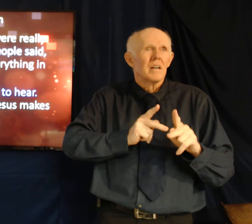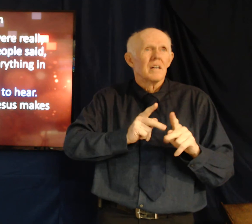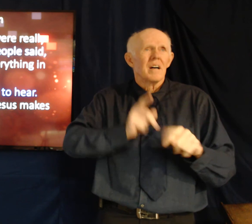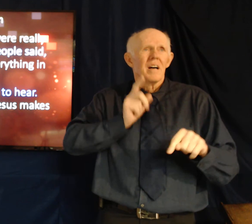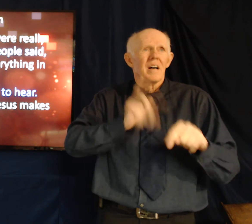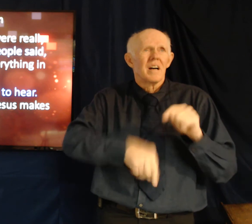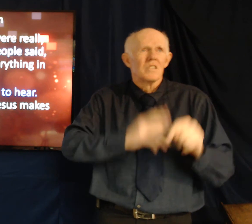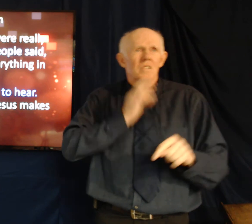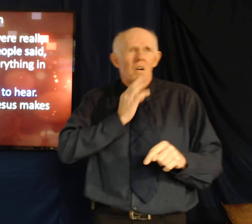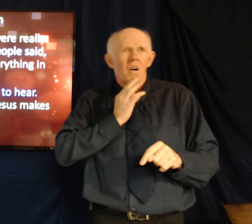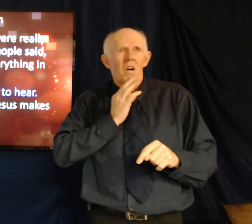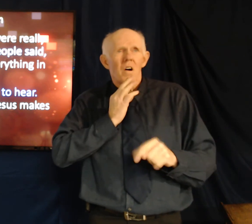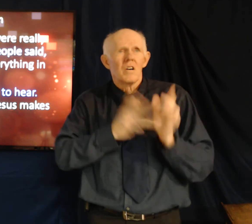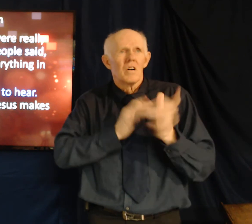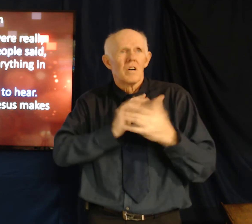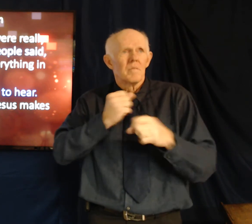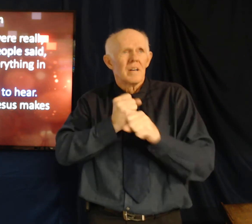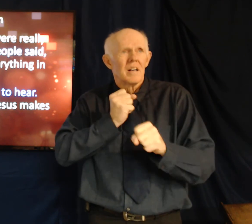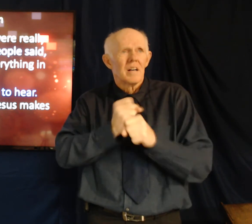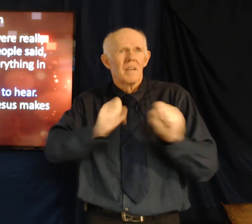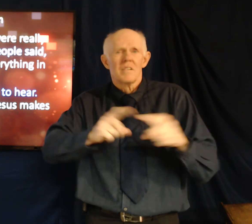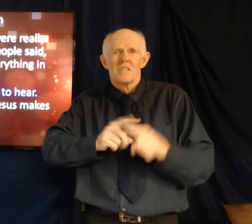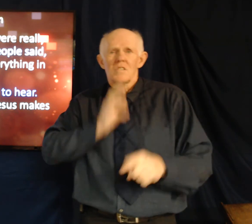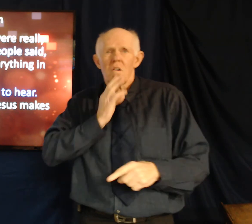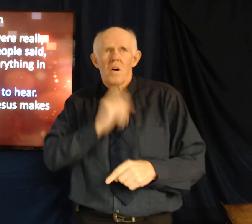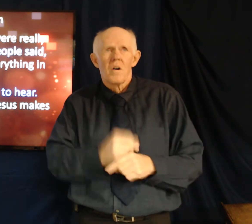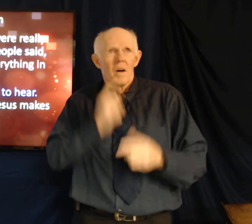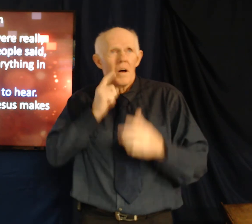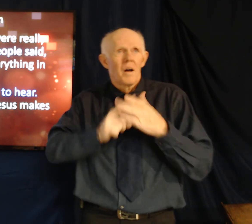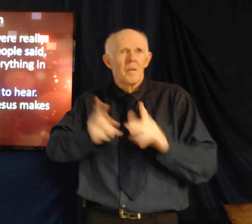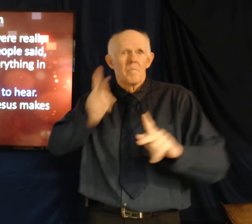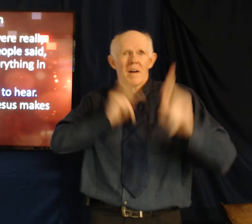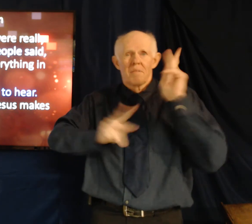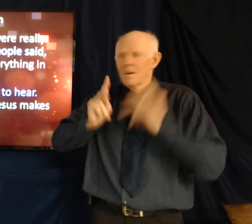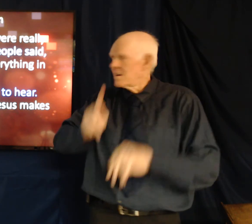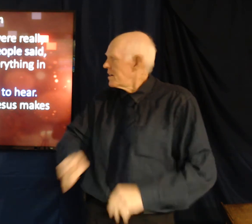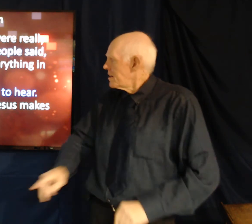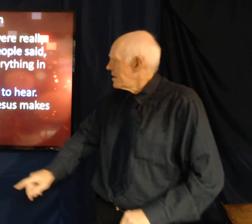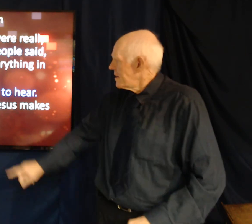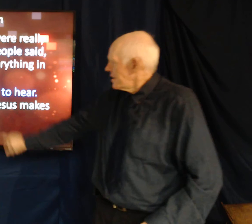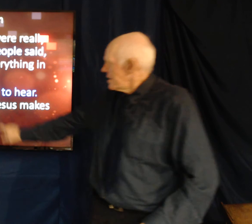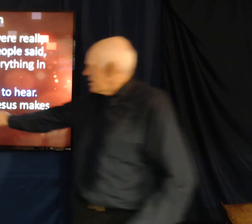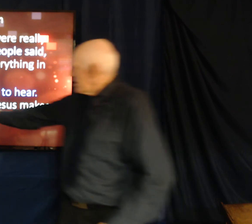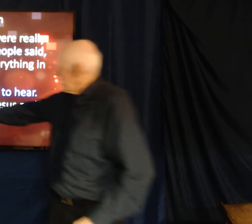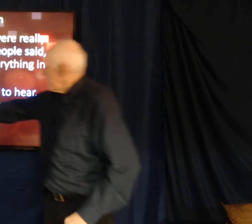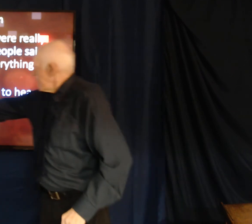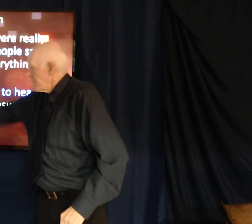people, they can't talk. Jesus makes them able to talk.